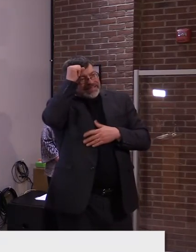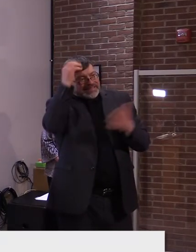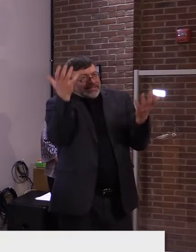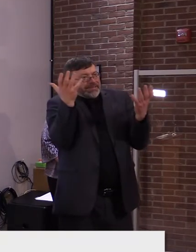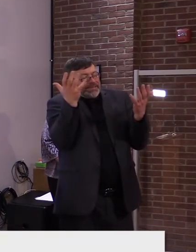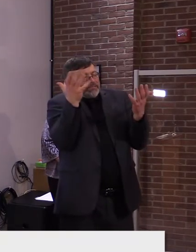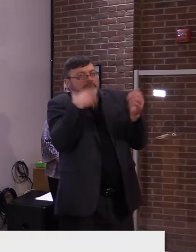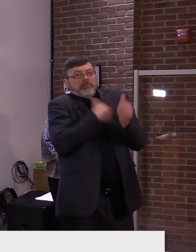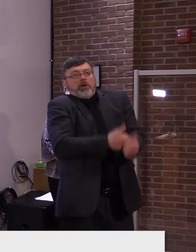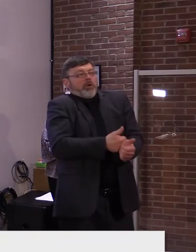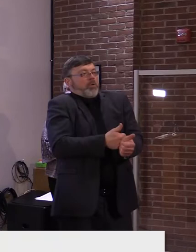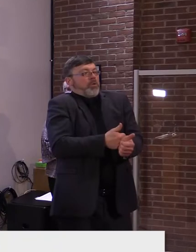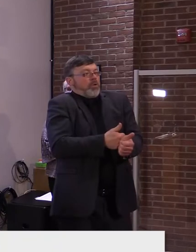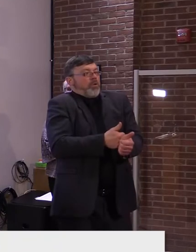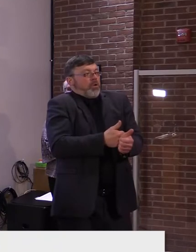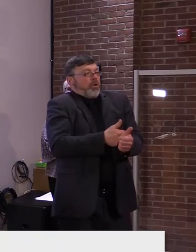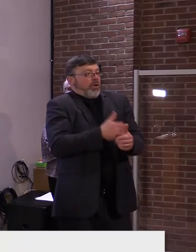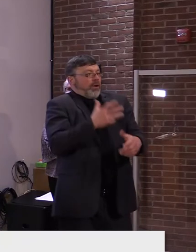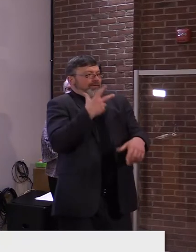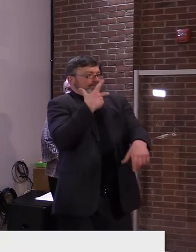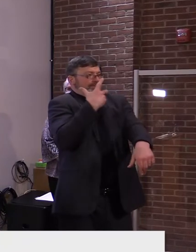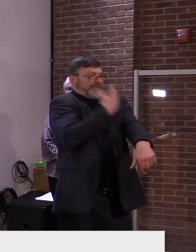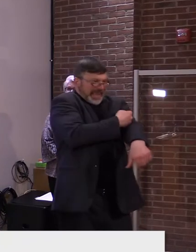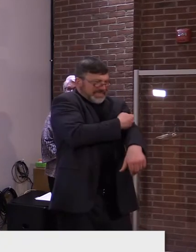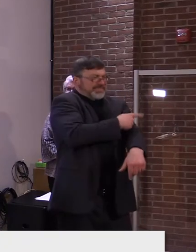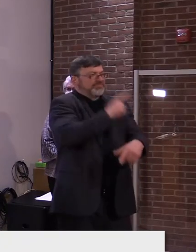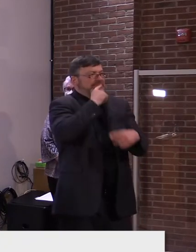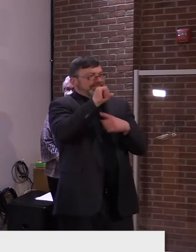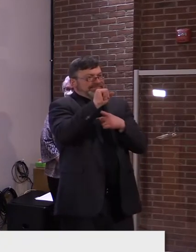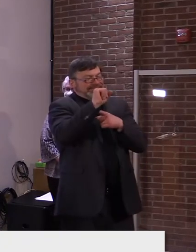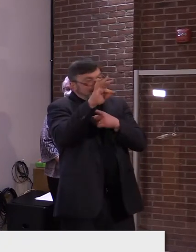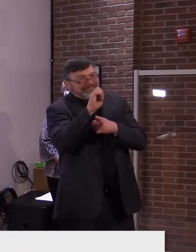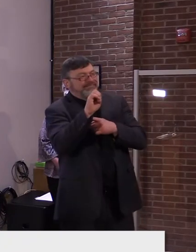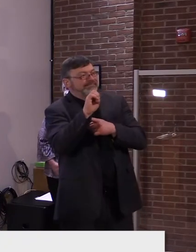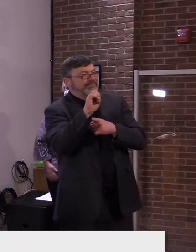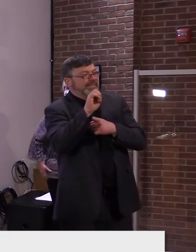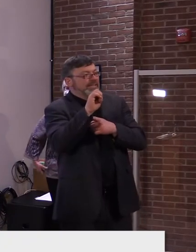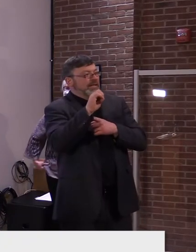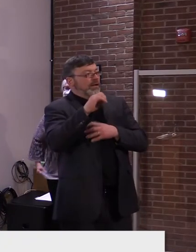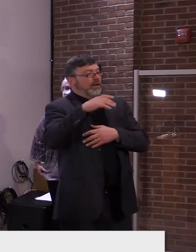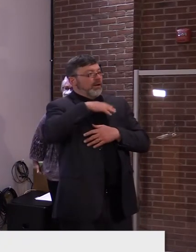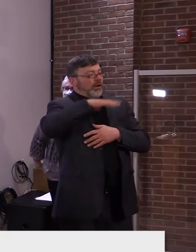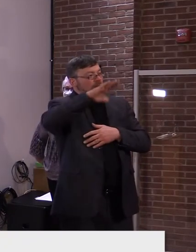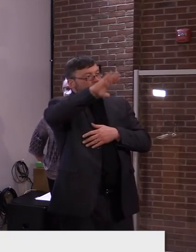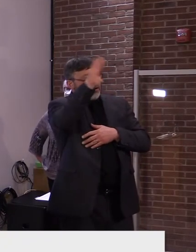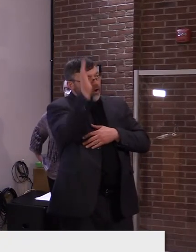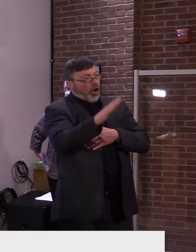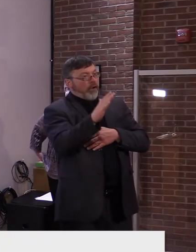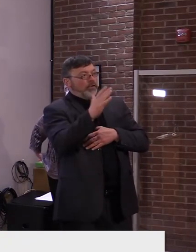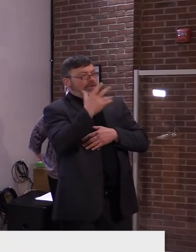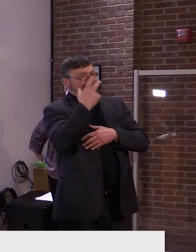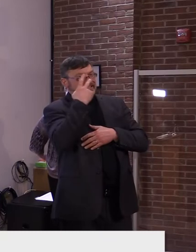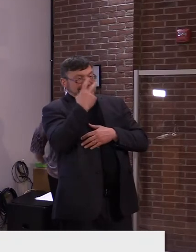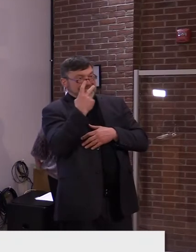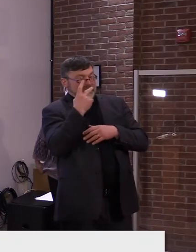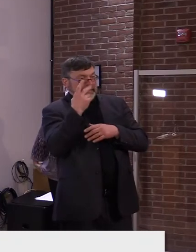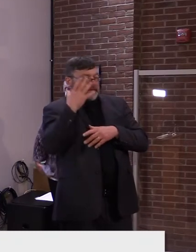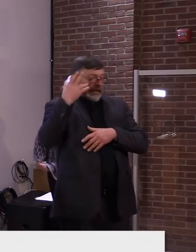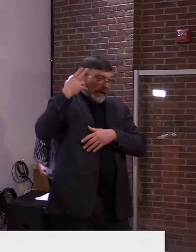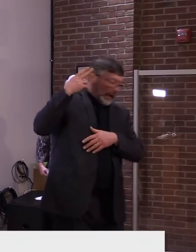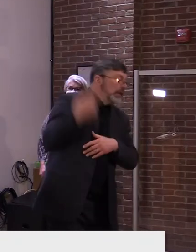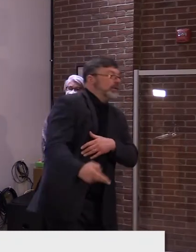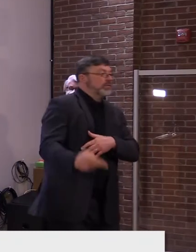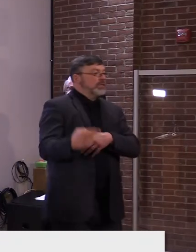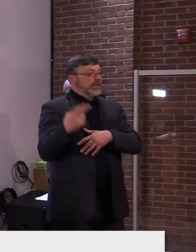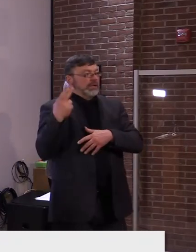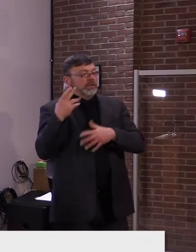effort nationwide, never mind statewide, that is unparalleled in history. So the numbers of gloves, the numbers